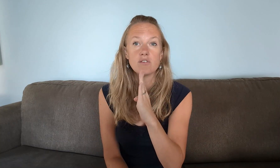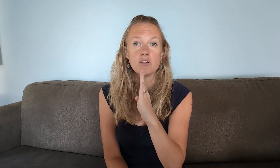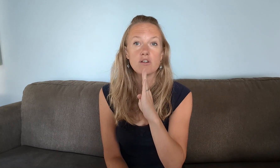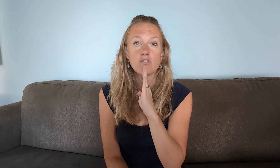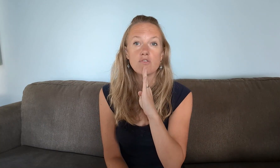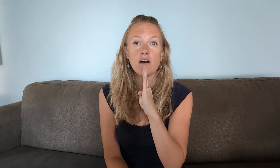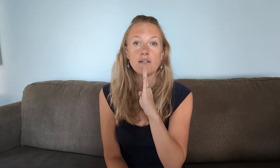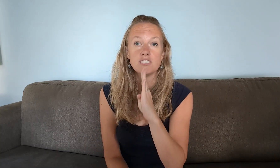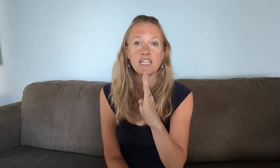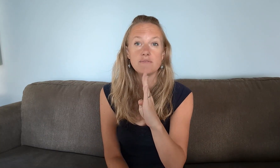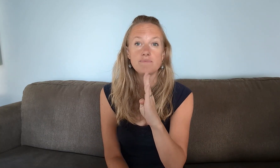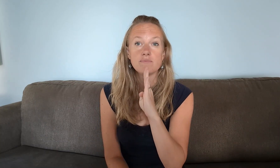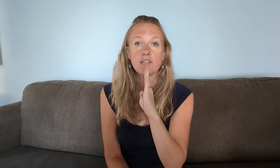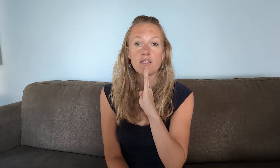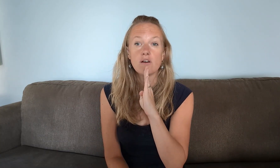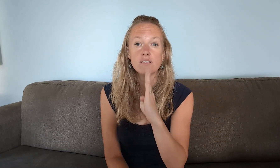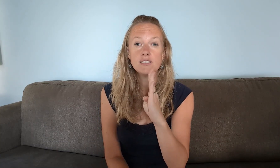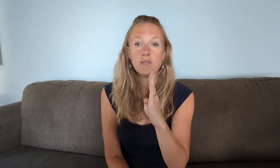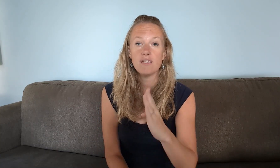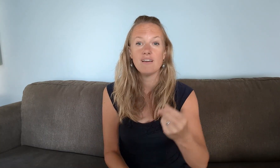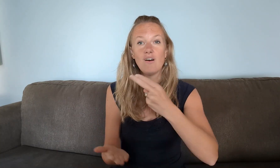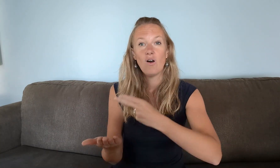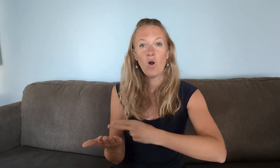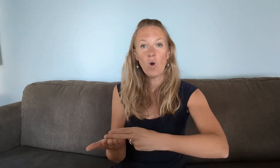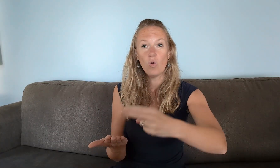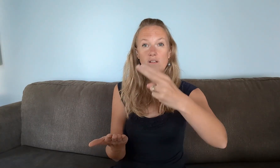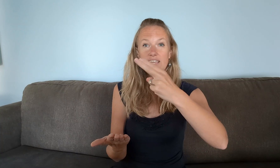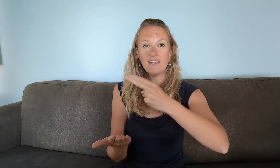from your chin. Always be holy.